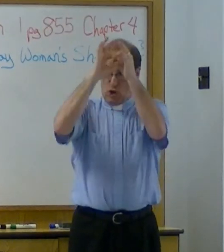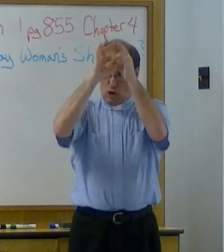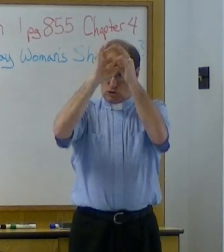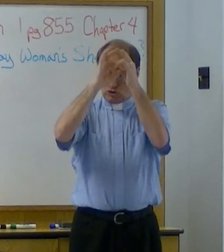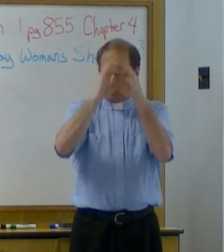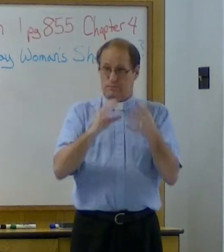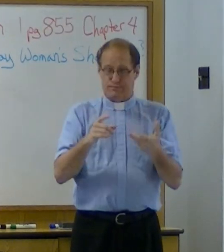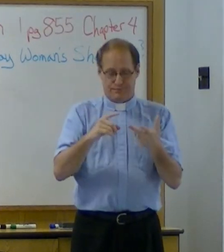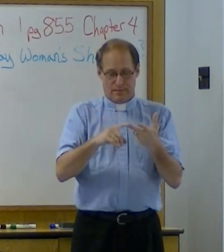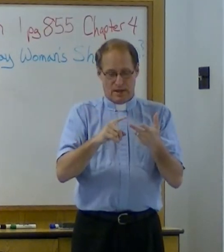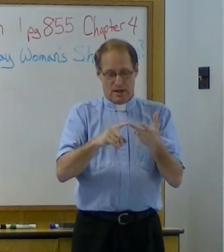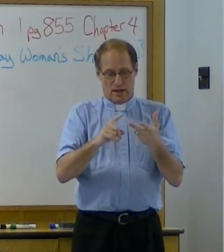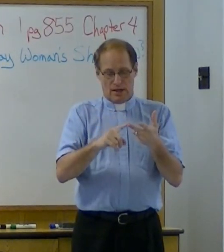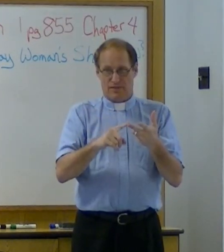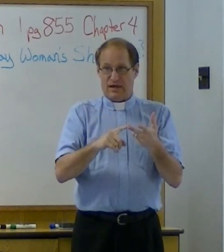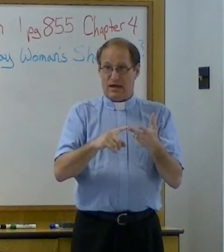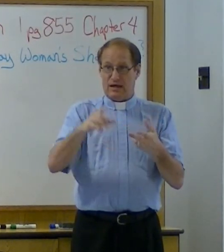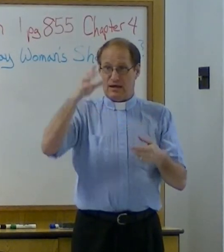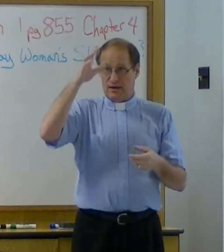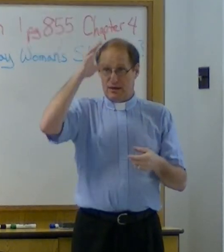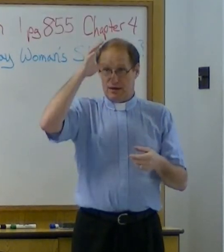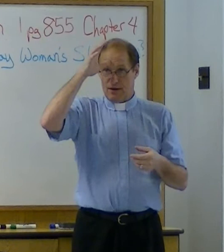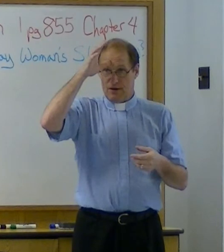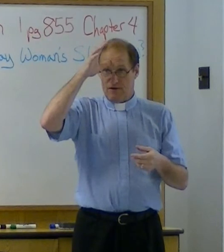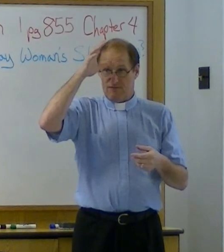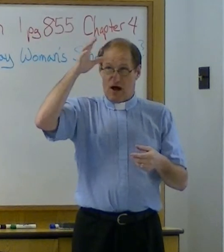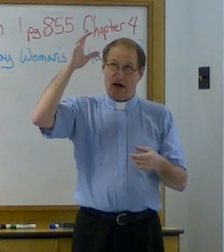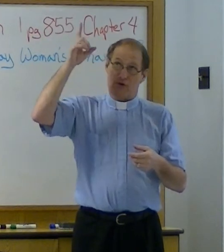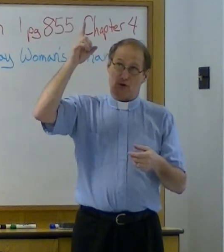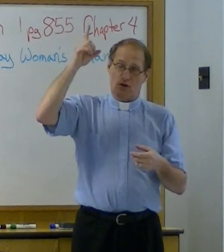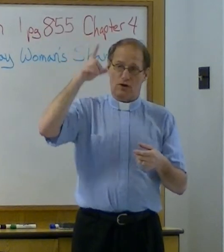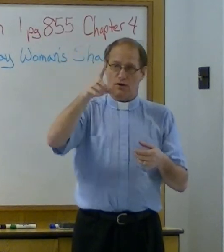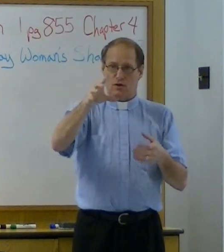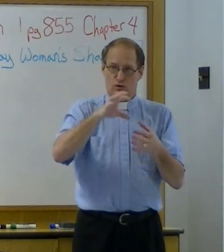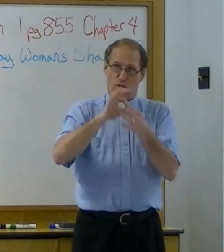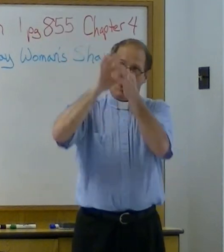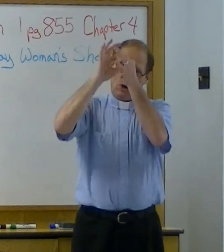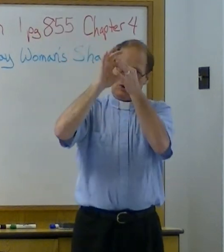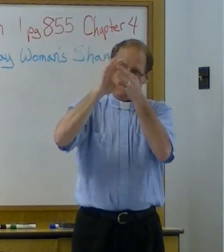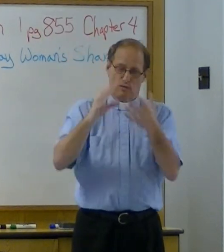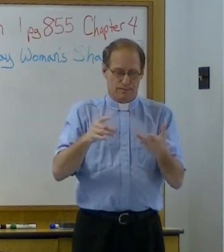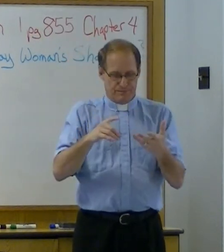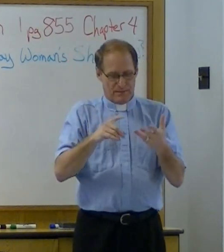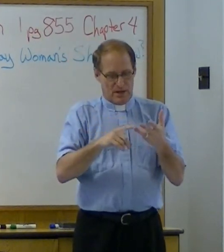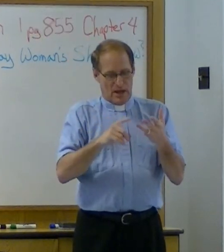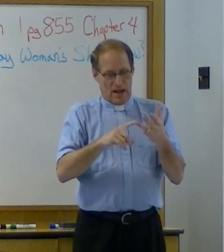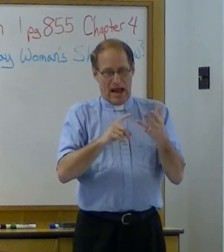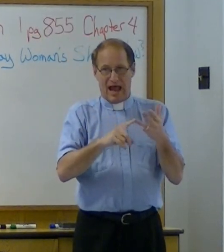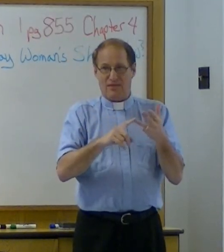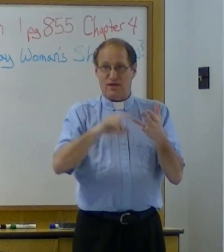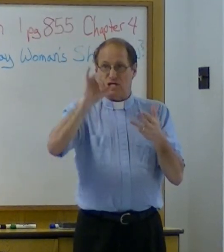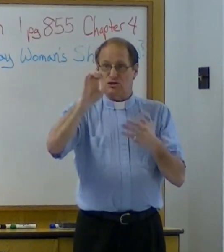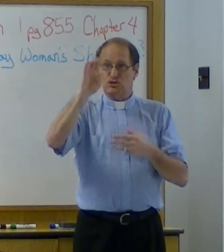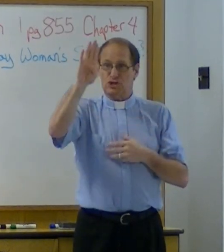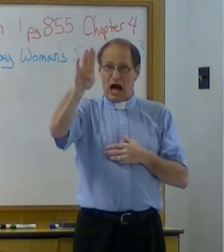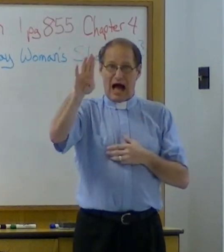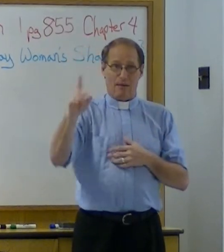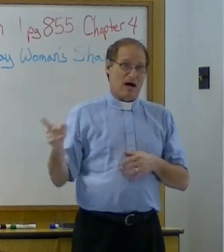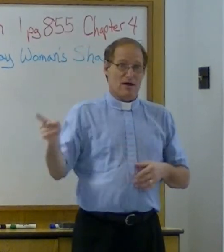belong to, the father you belong to, and the job